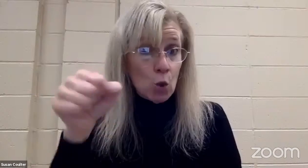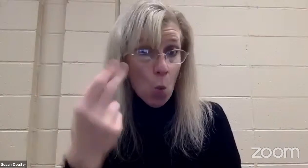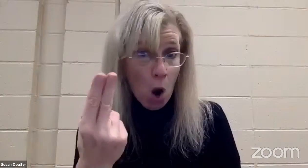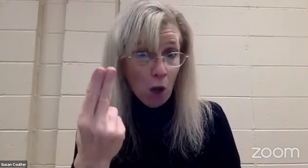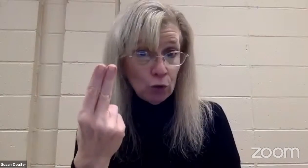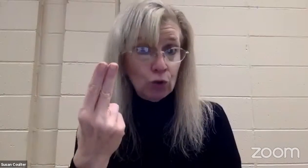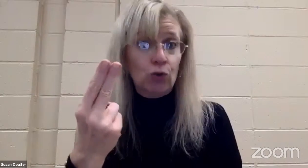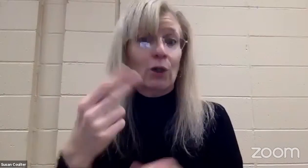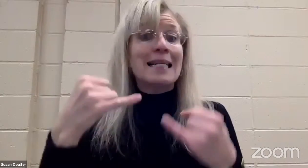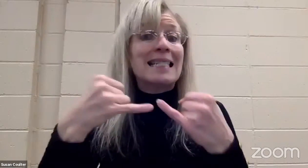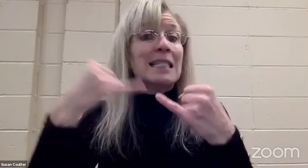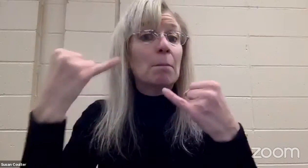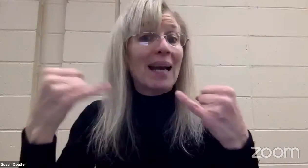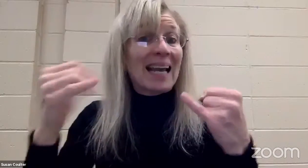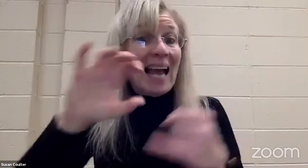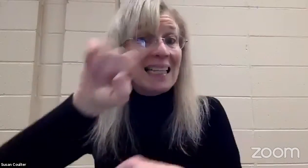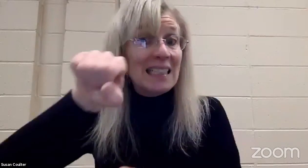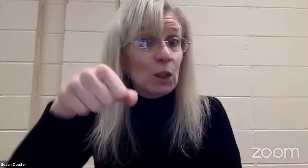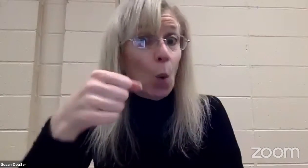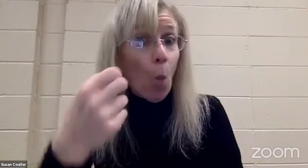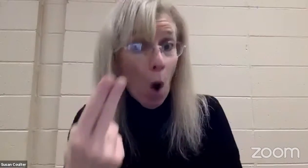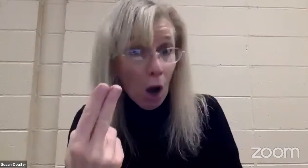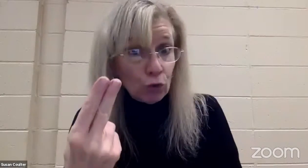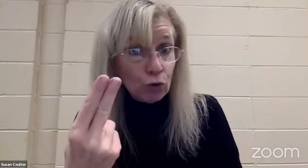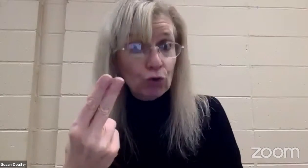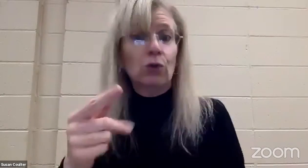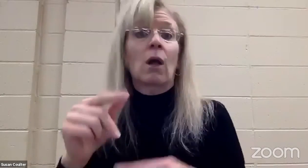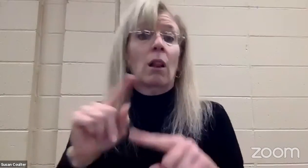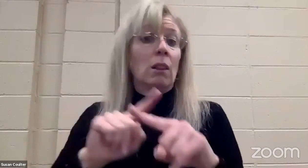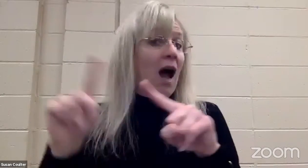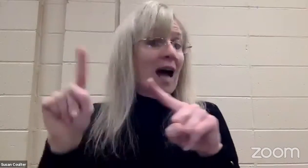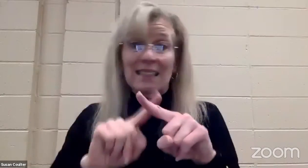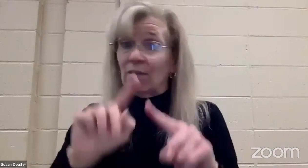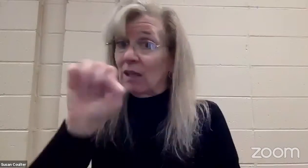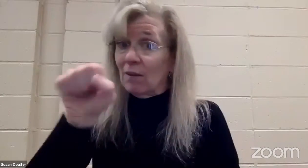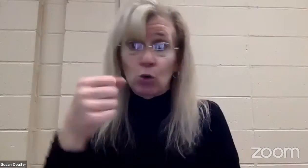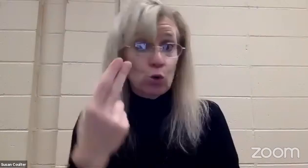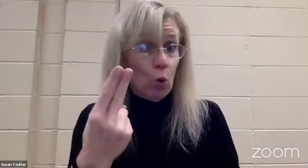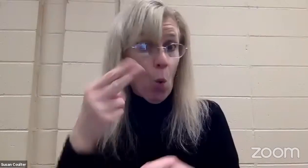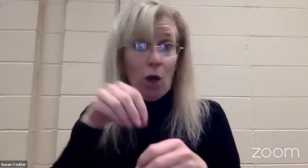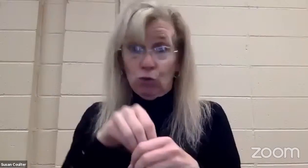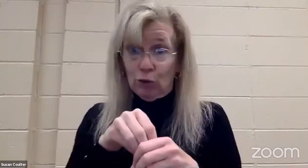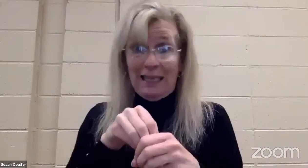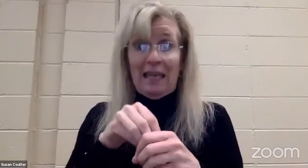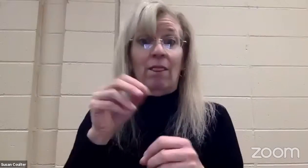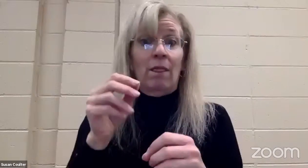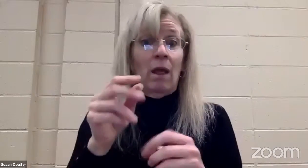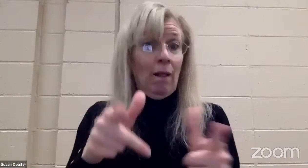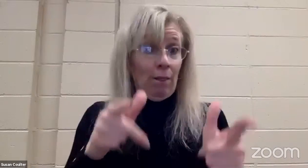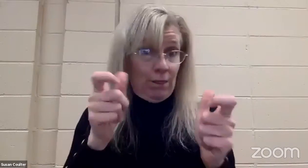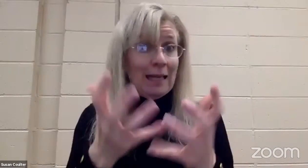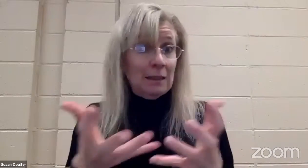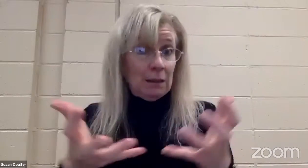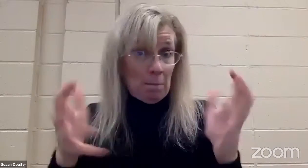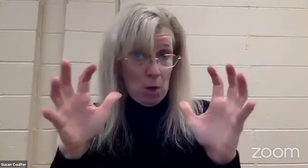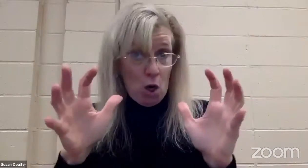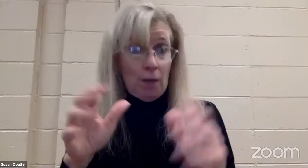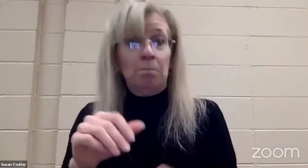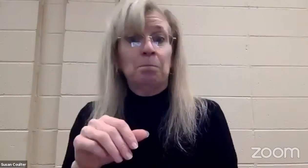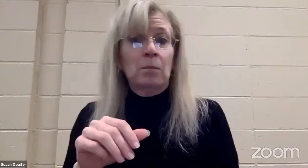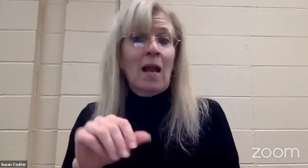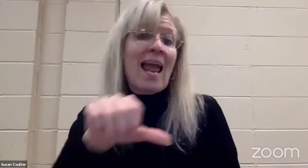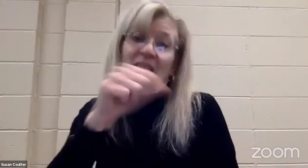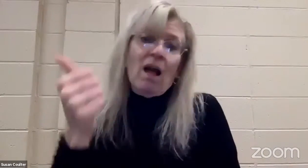butternut squash, spaghetti squash, lots of different squash in the Instant